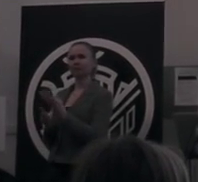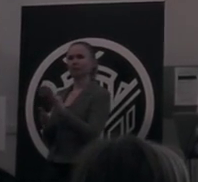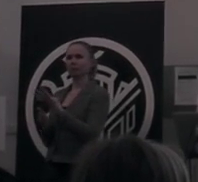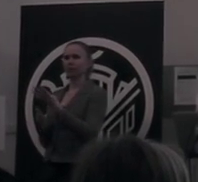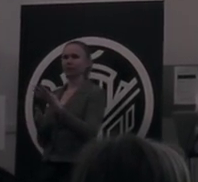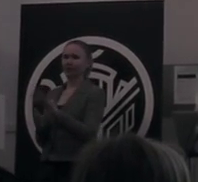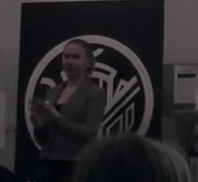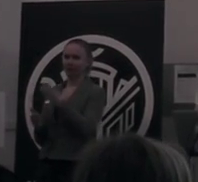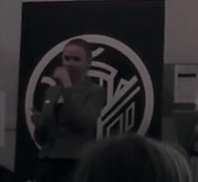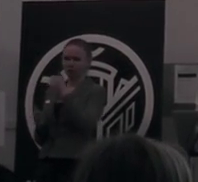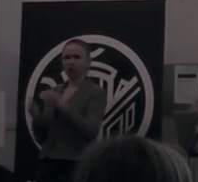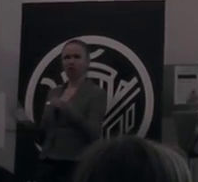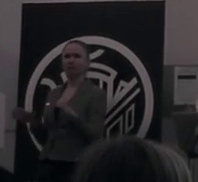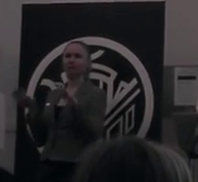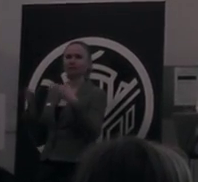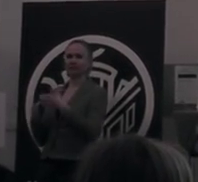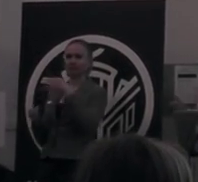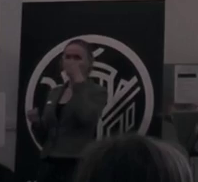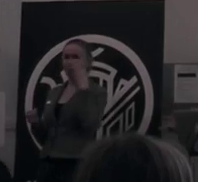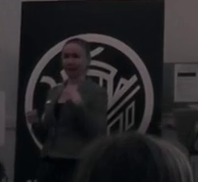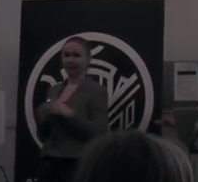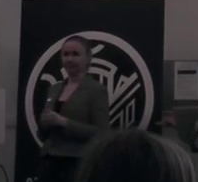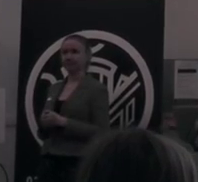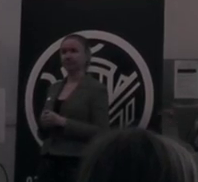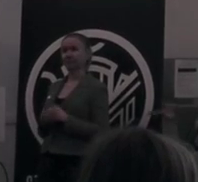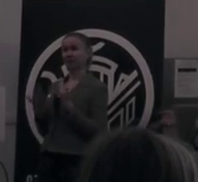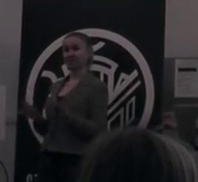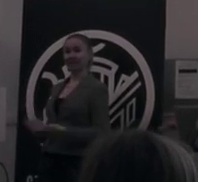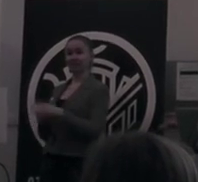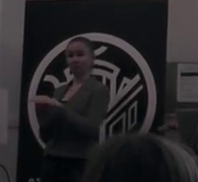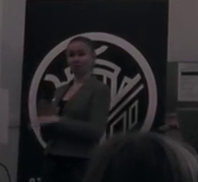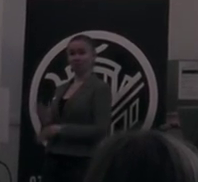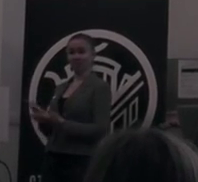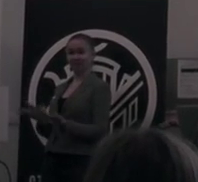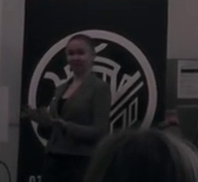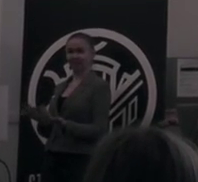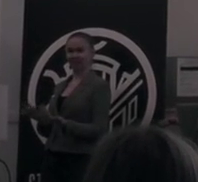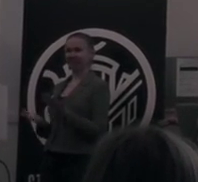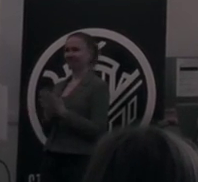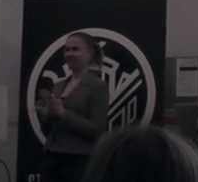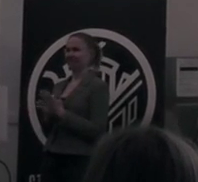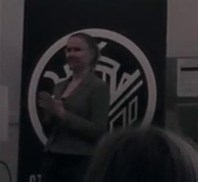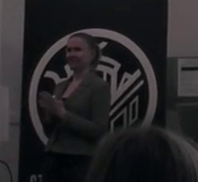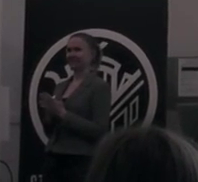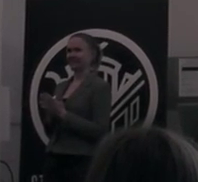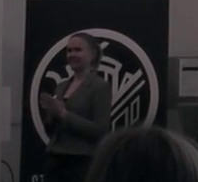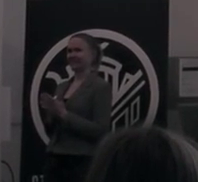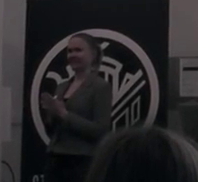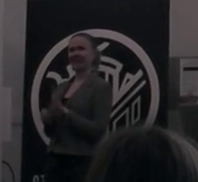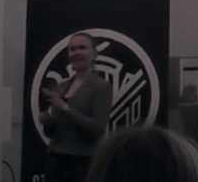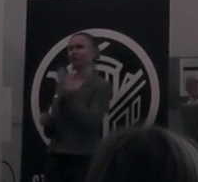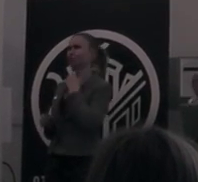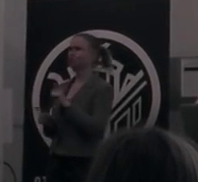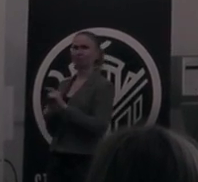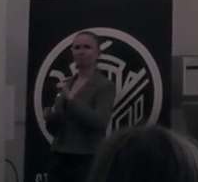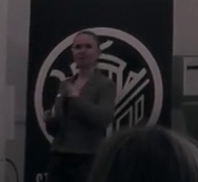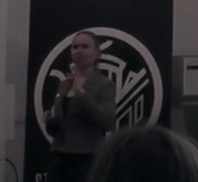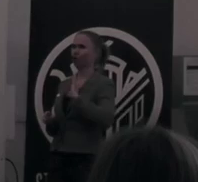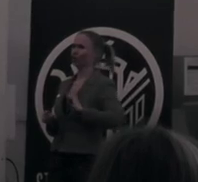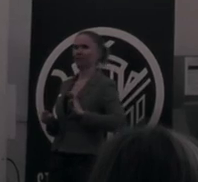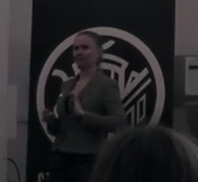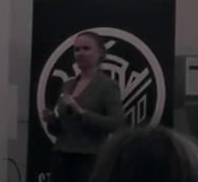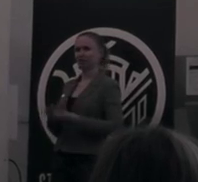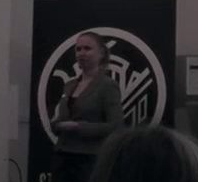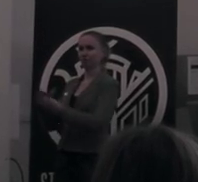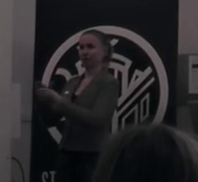Hungary. And their agenda was an agenda that my uncle would have actually had a lot of resonance with, because the people who